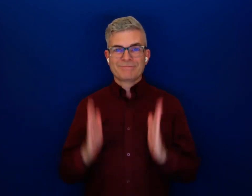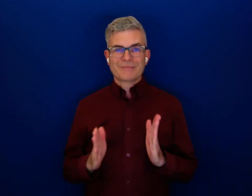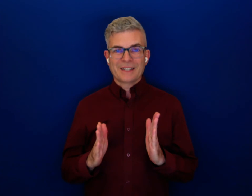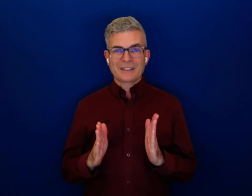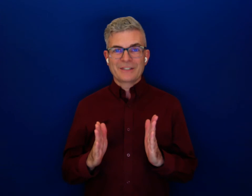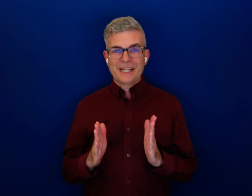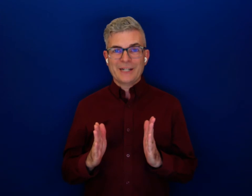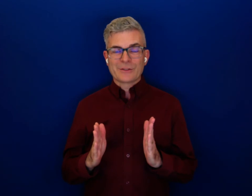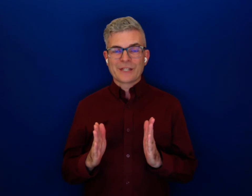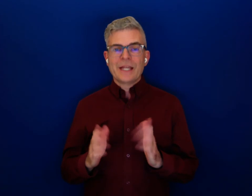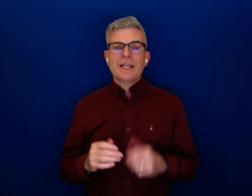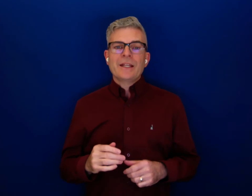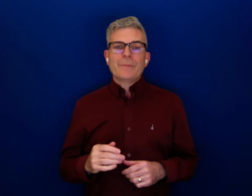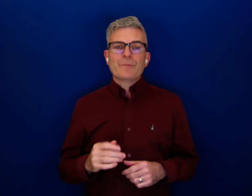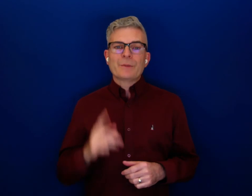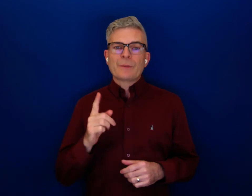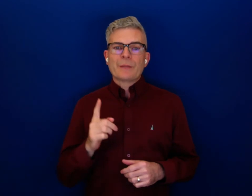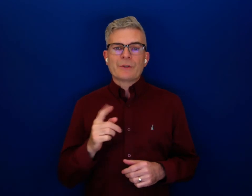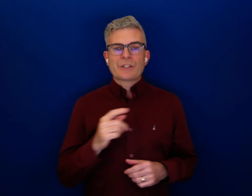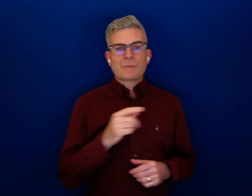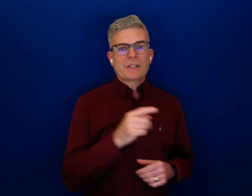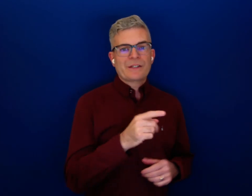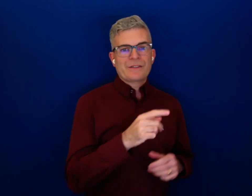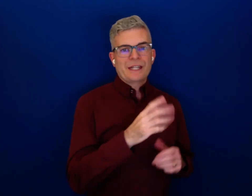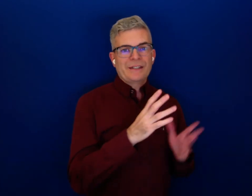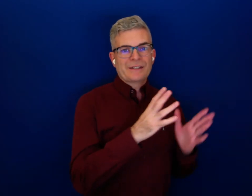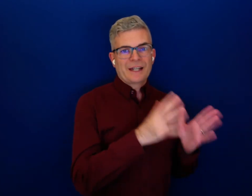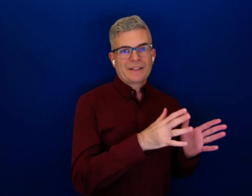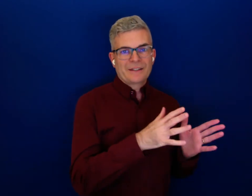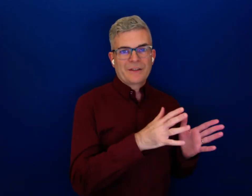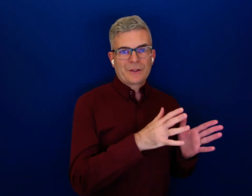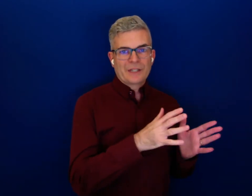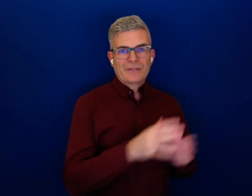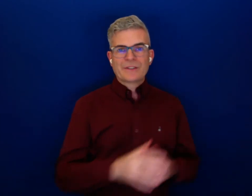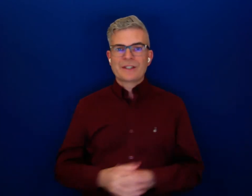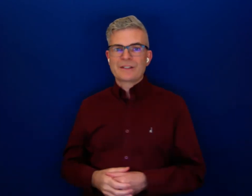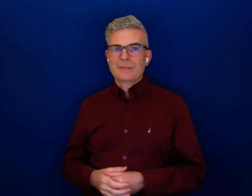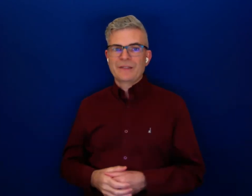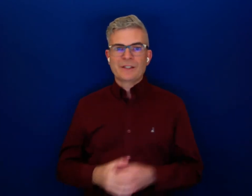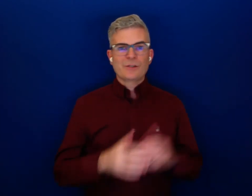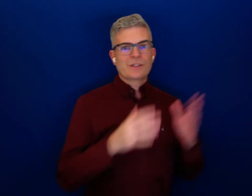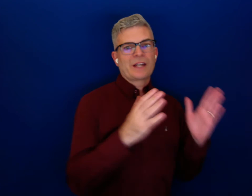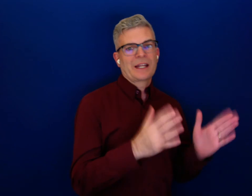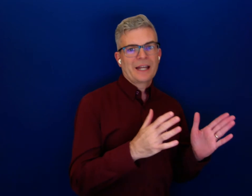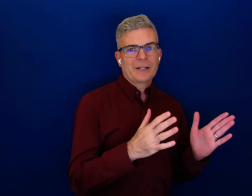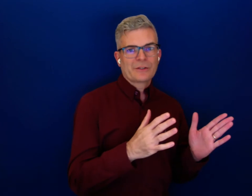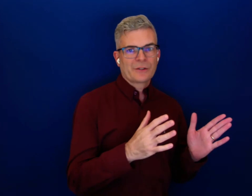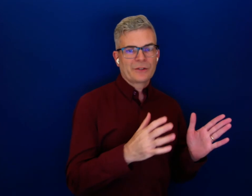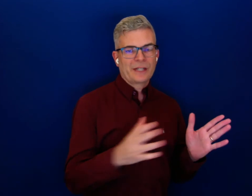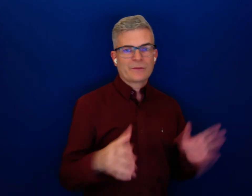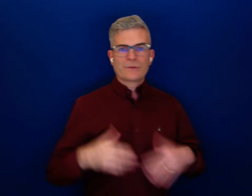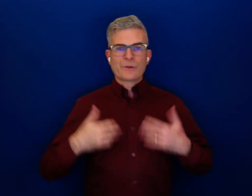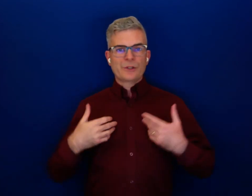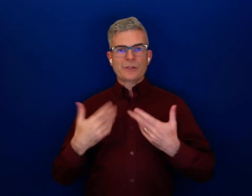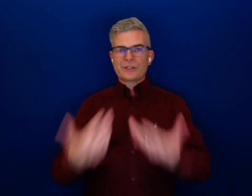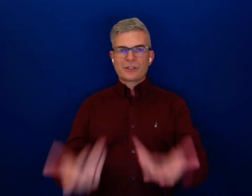I live in a house. But remember, just because they signed it on their left doesn't mean that you sign house on your left. For you, it's just